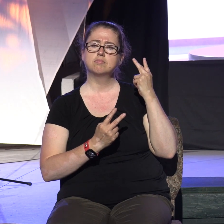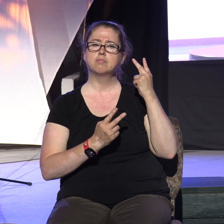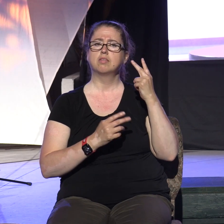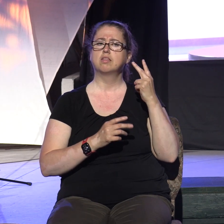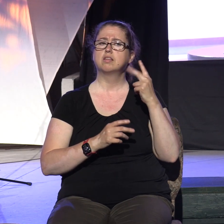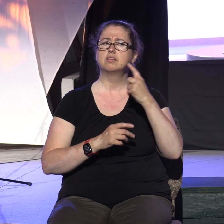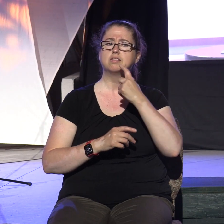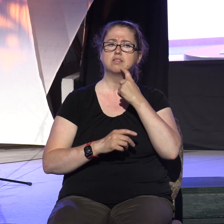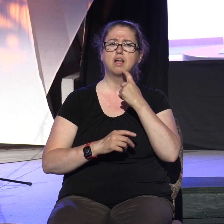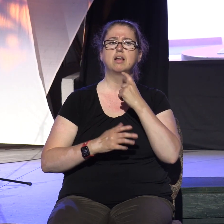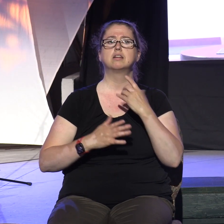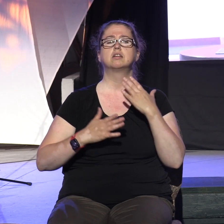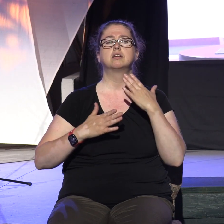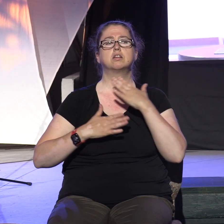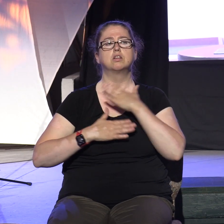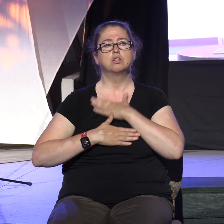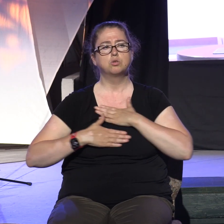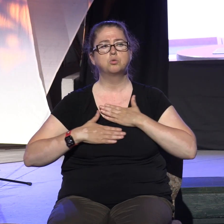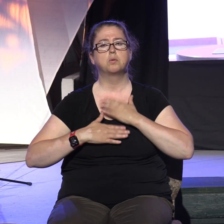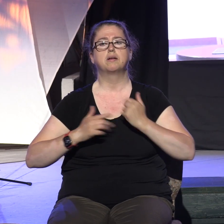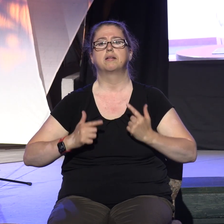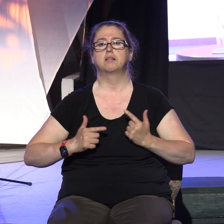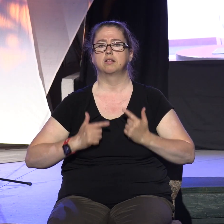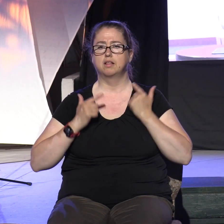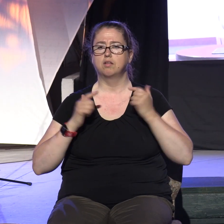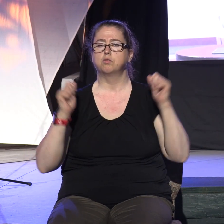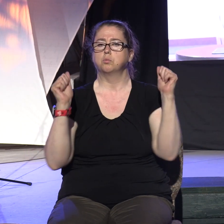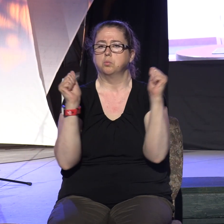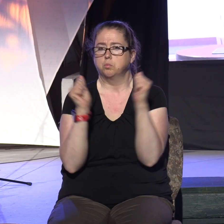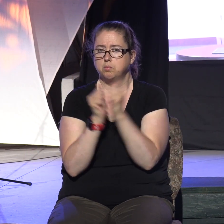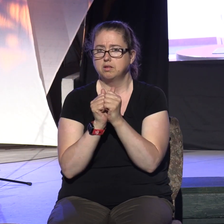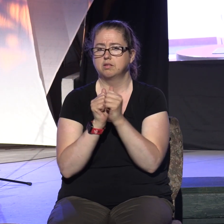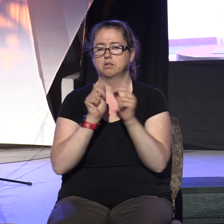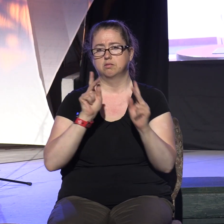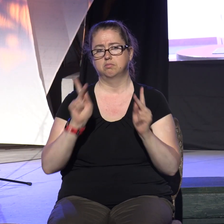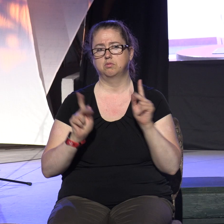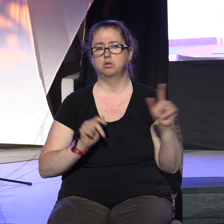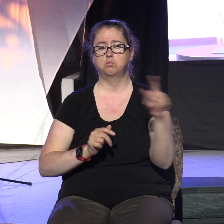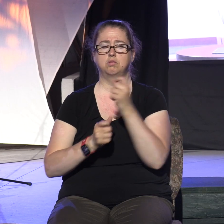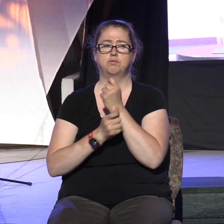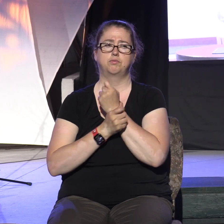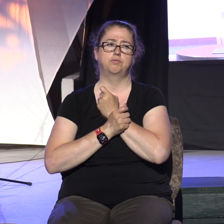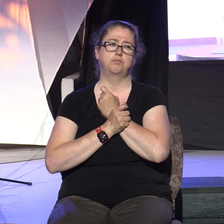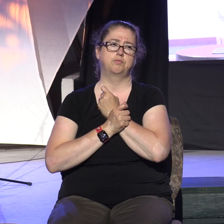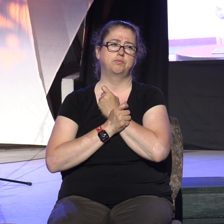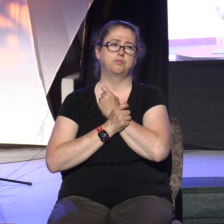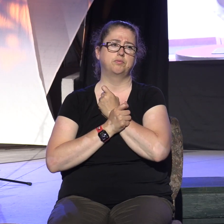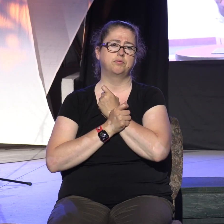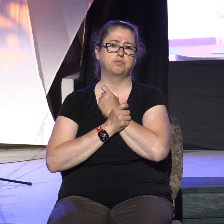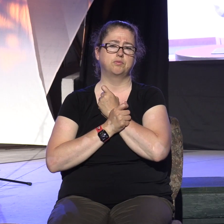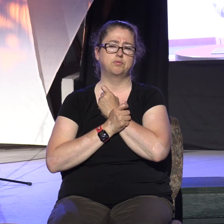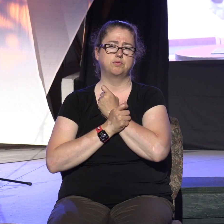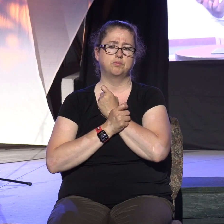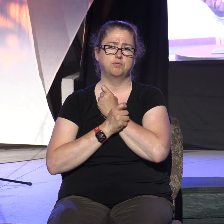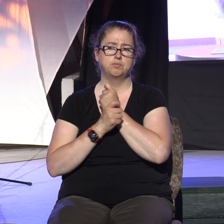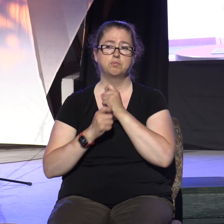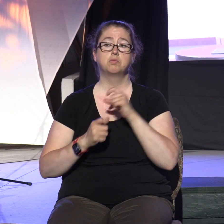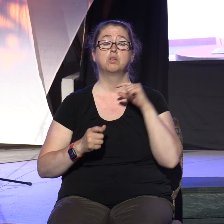and the happiness in your life is directly proportional to the quality of the relationships that you have.